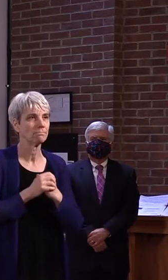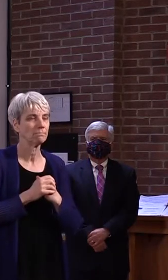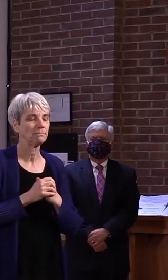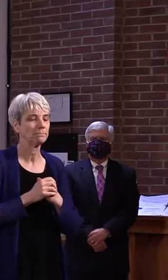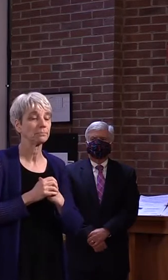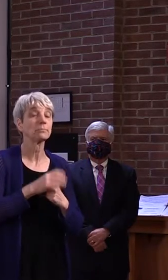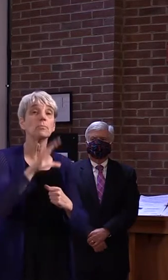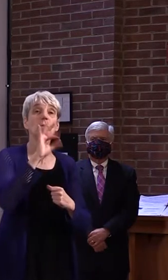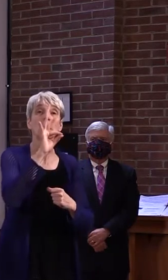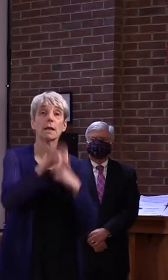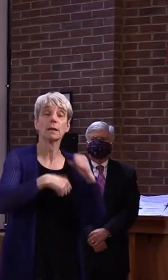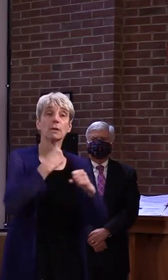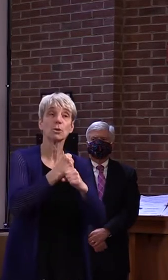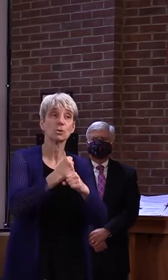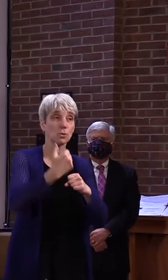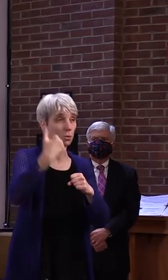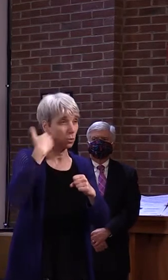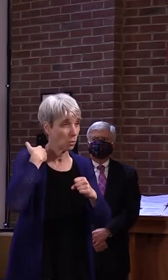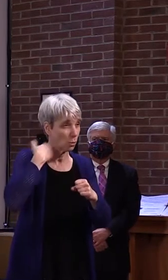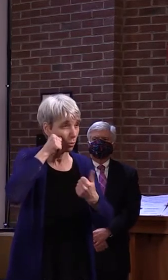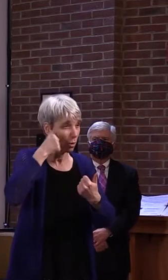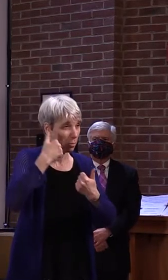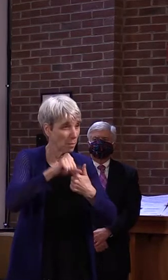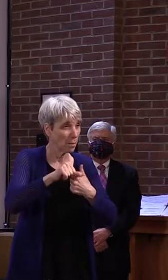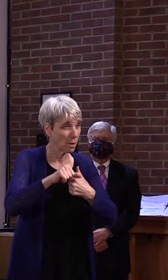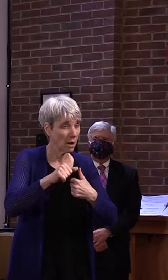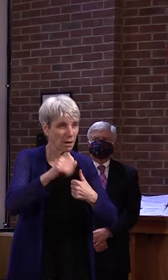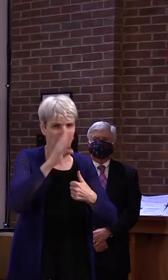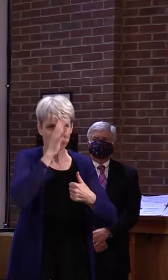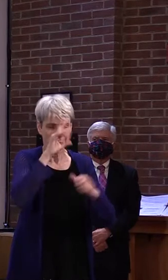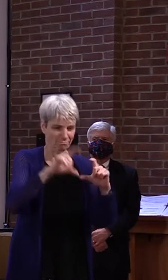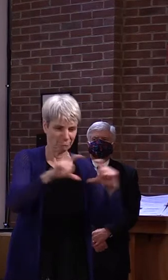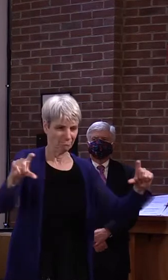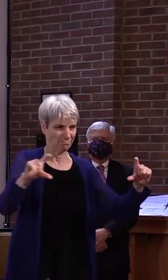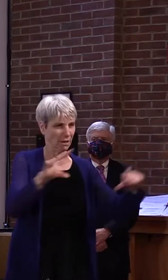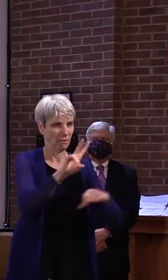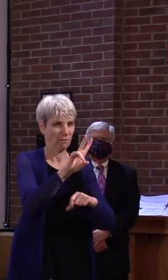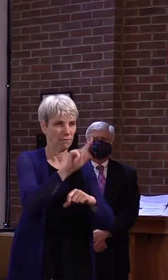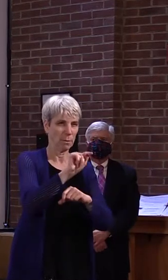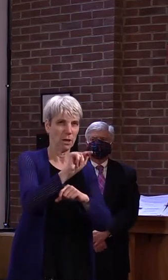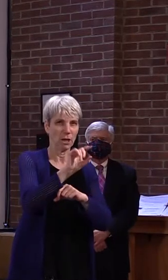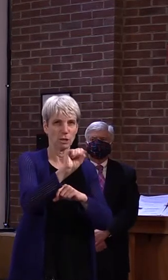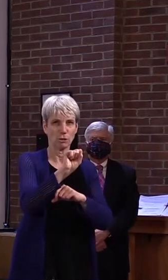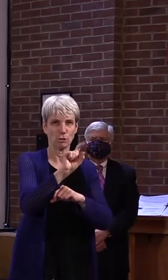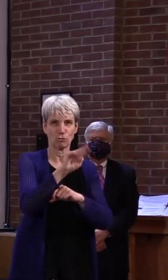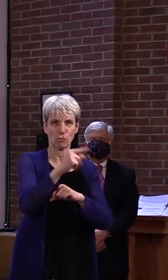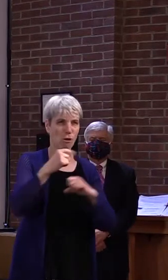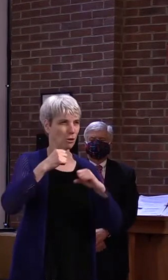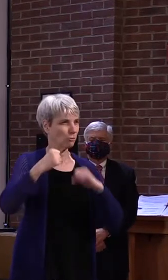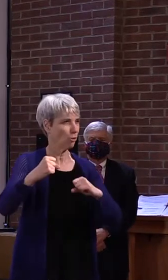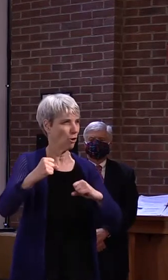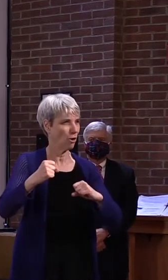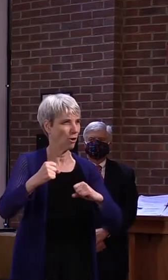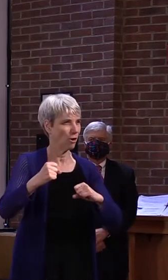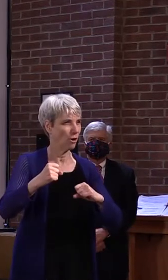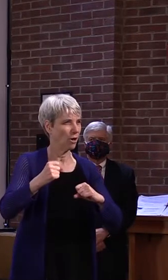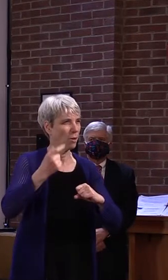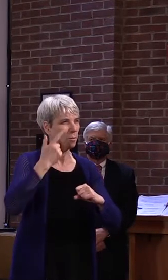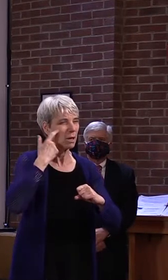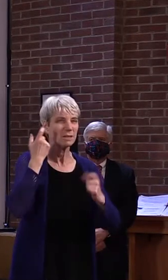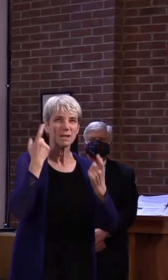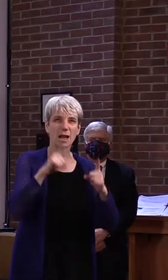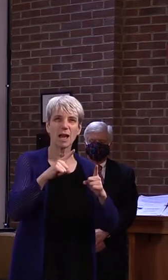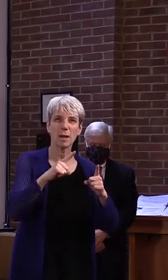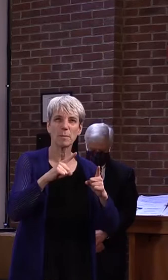9 years ago, we were Vermont strong when we worked together, neighbor helping neighbor, to recover from